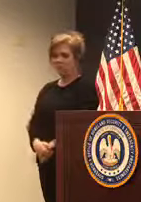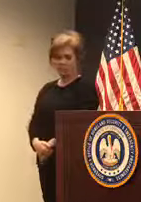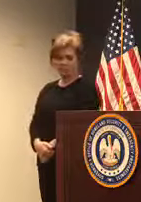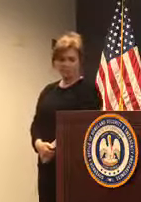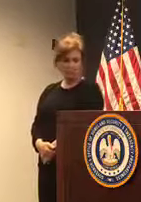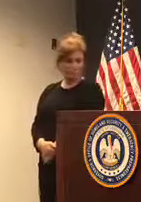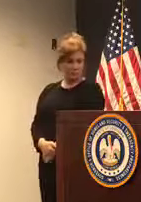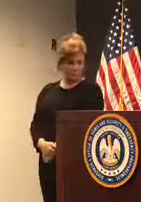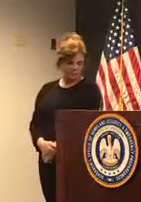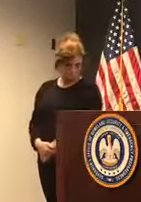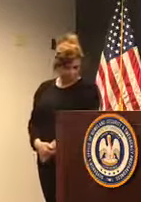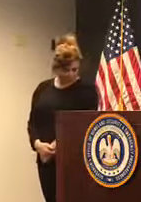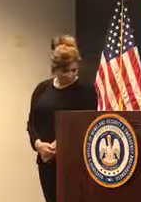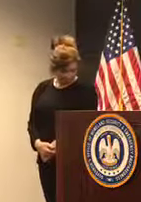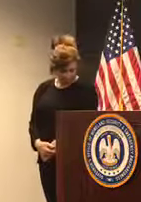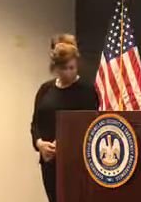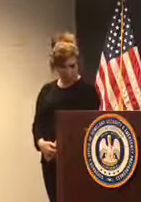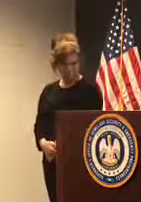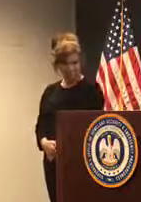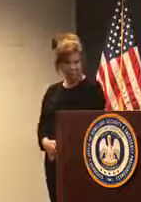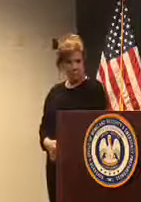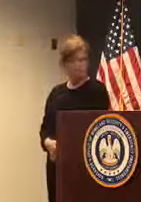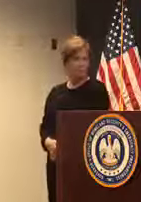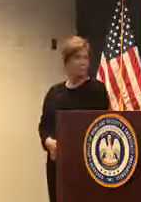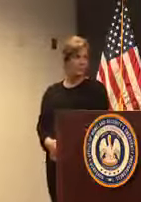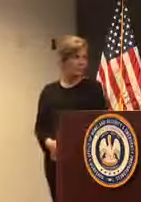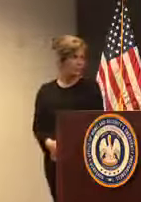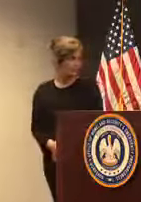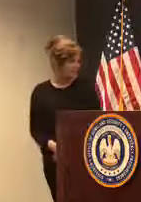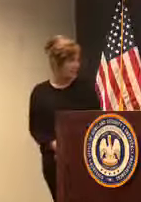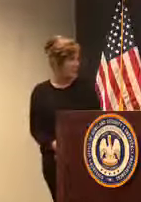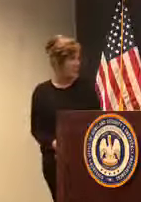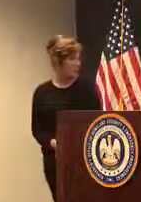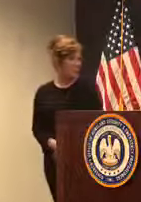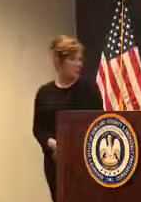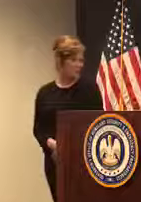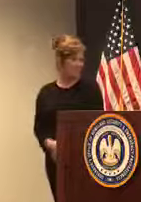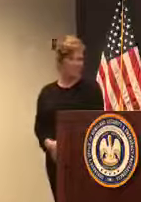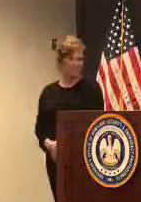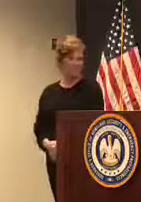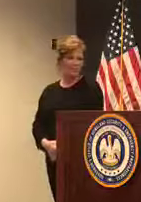The old TV. Guys, we're a go. We're a go.